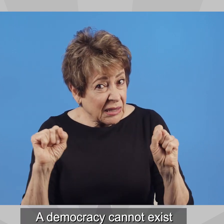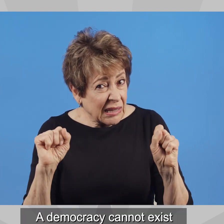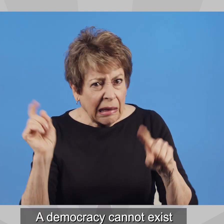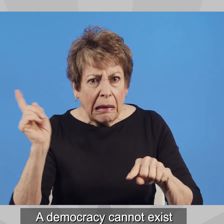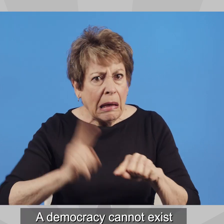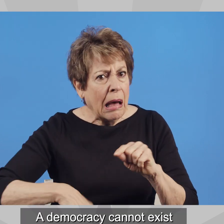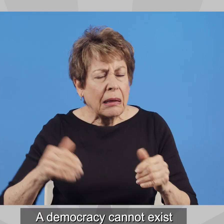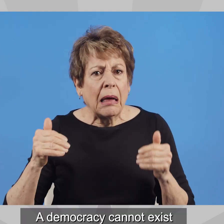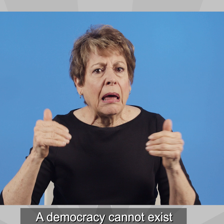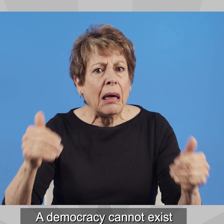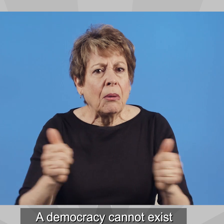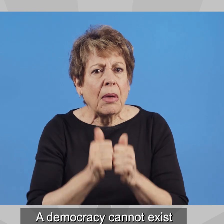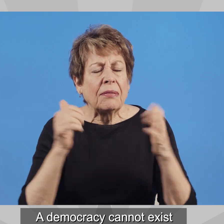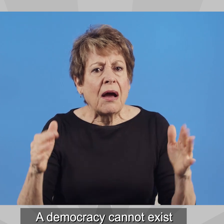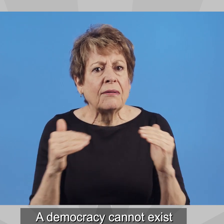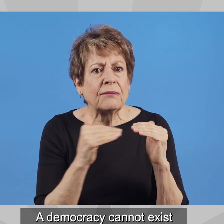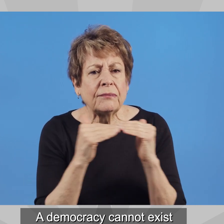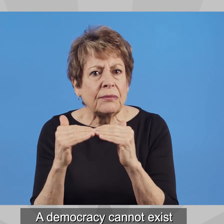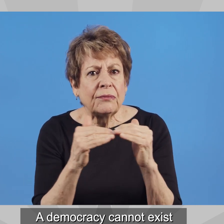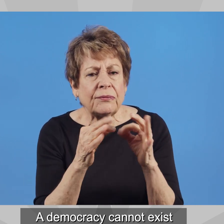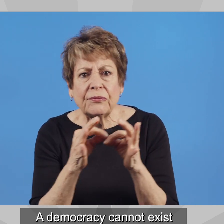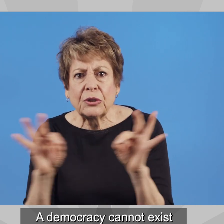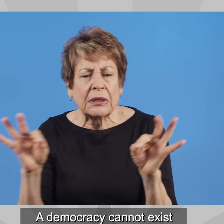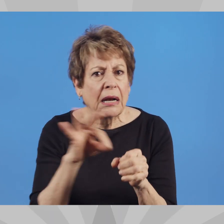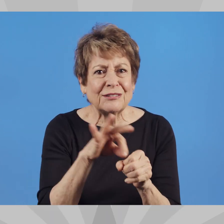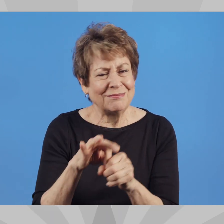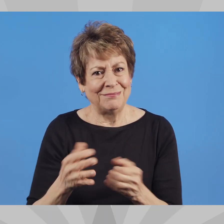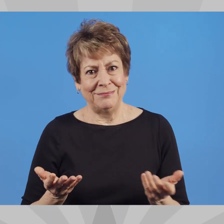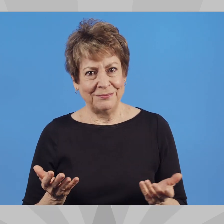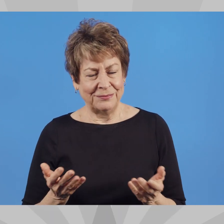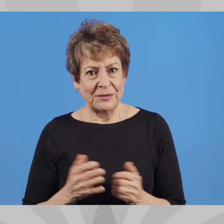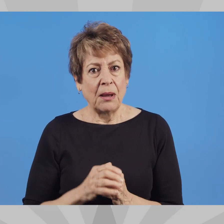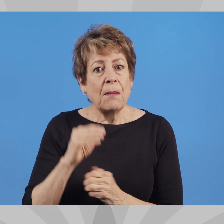A democracy cannot exist without free and fair elections.